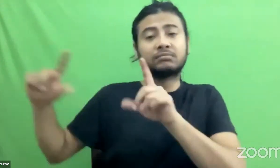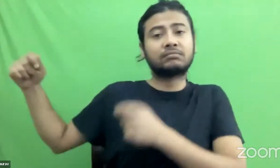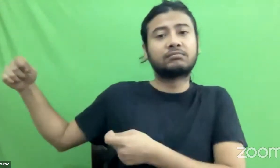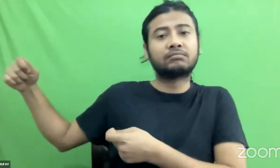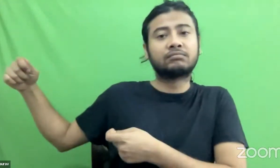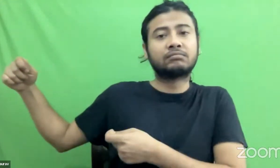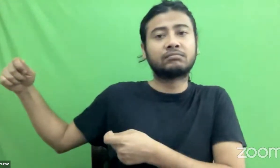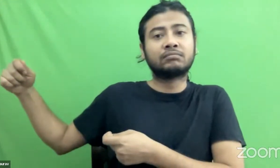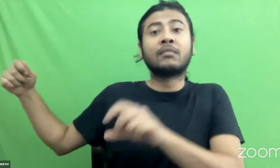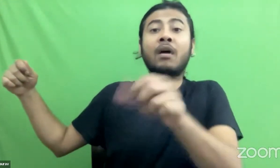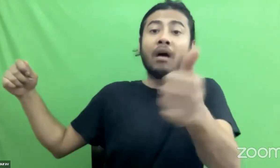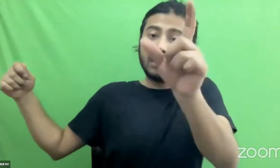Okay.